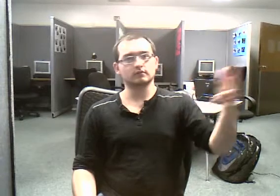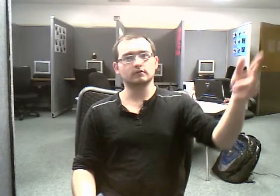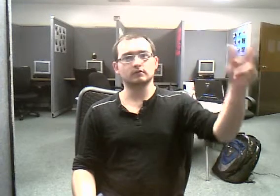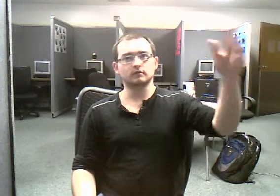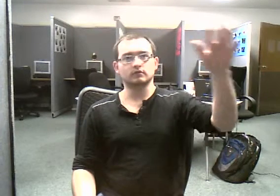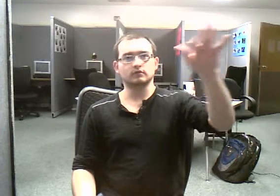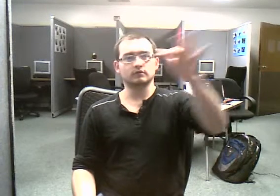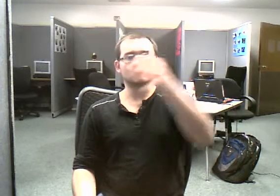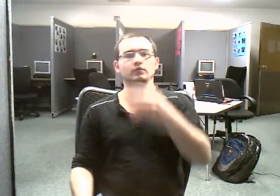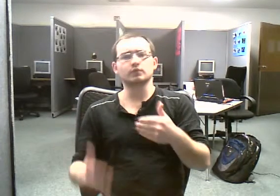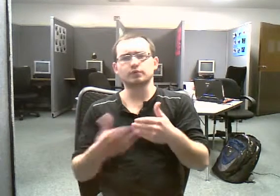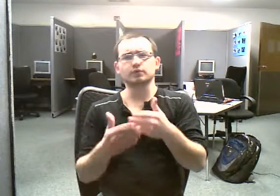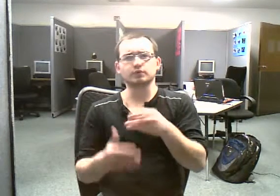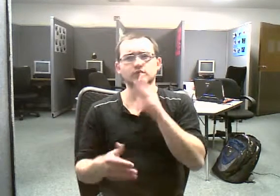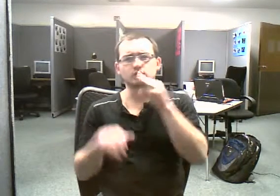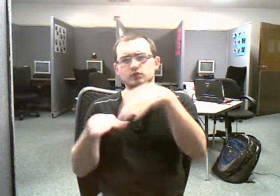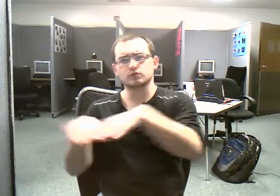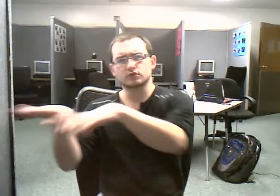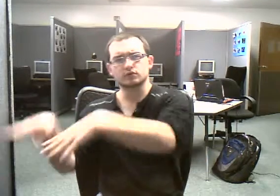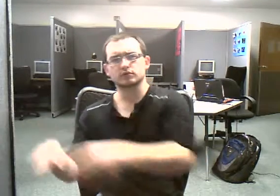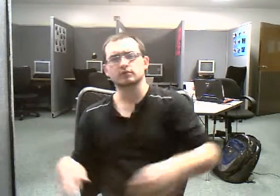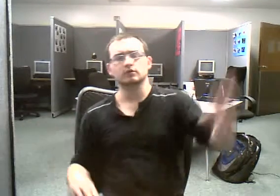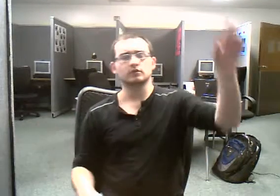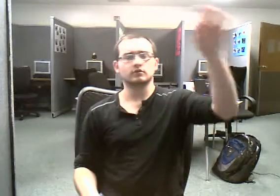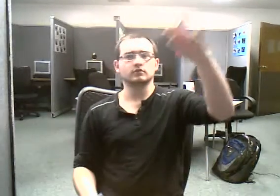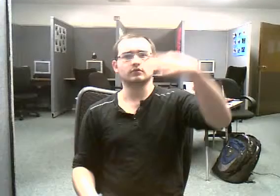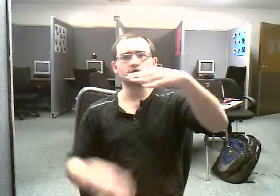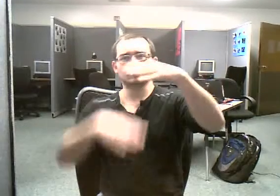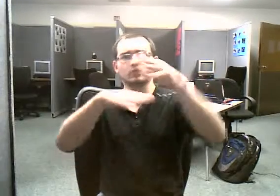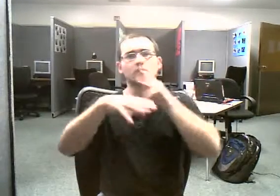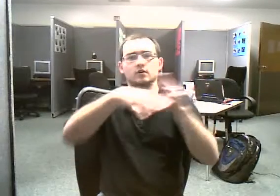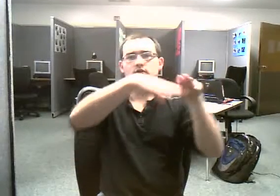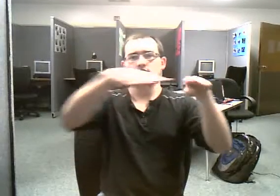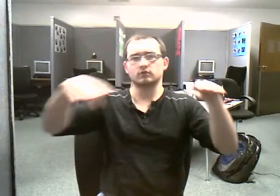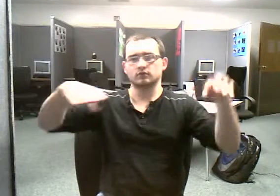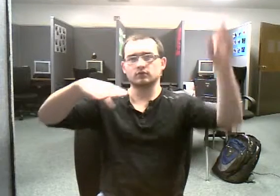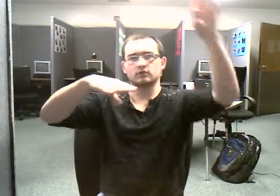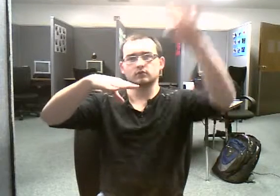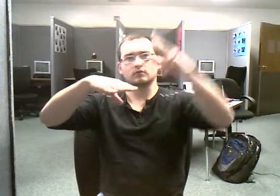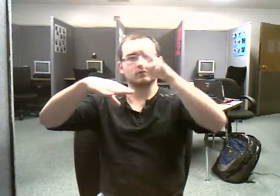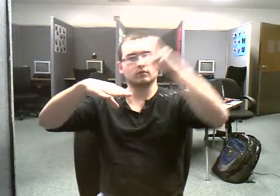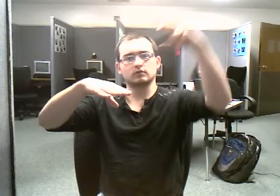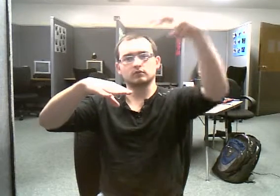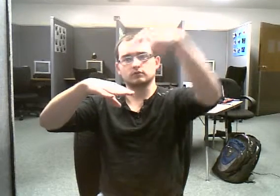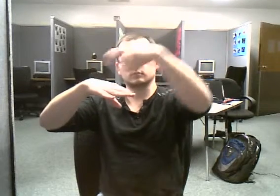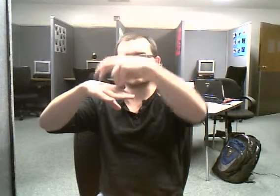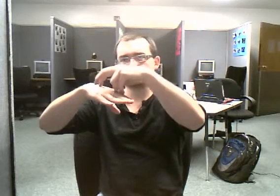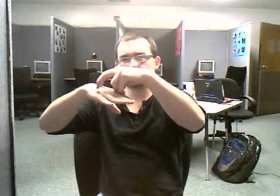begin to grow. The insect will go through four stages before it dies. The first stage is called a